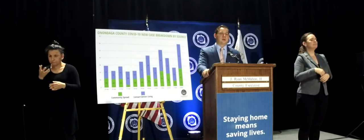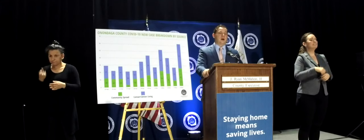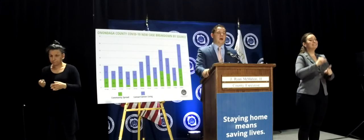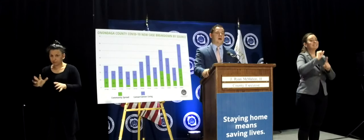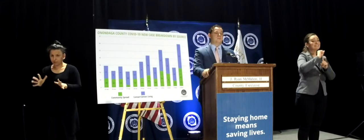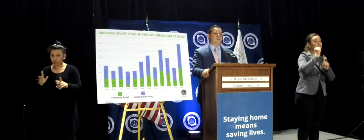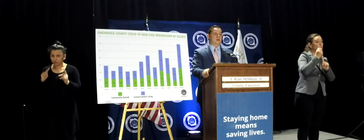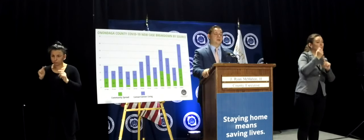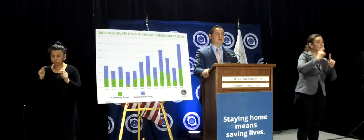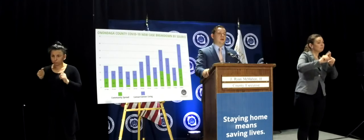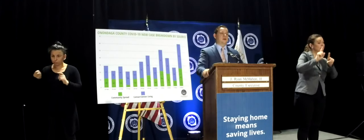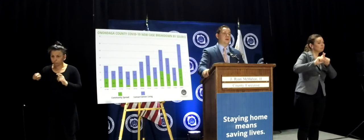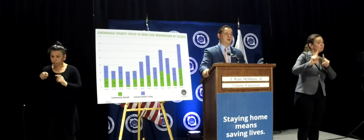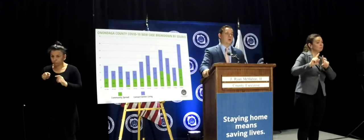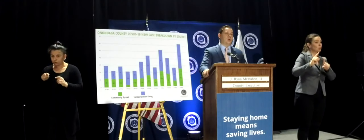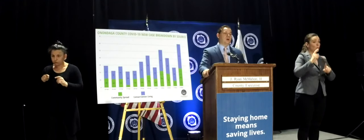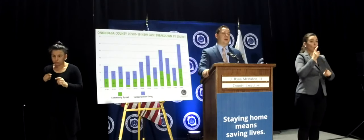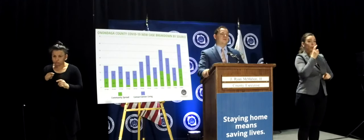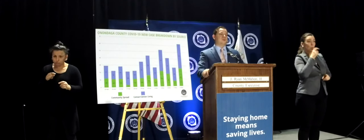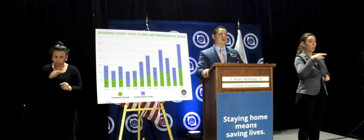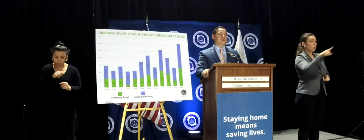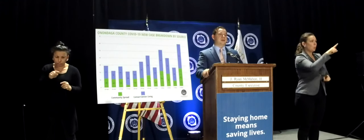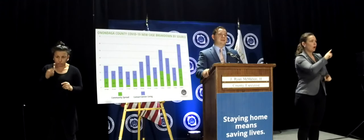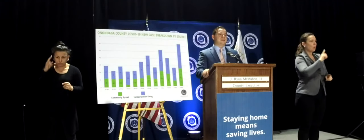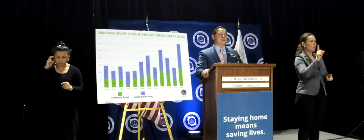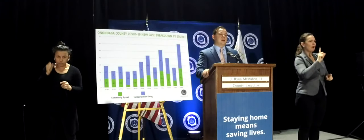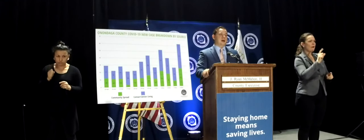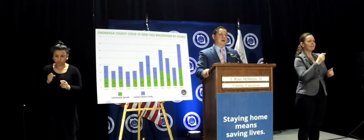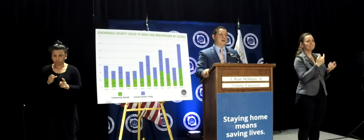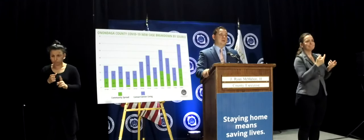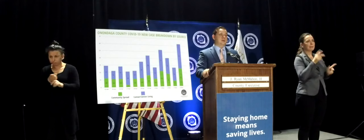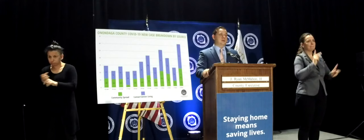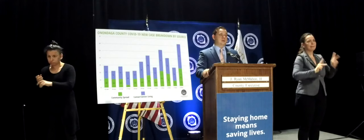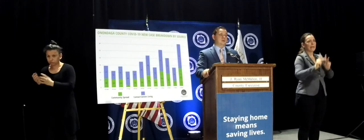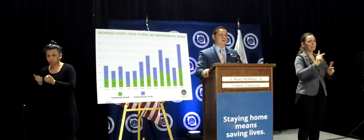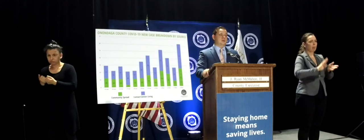testing. And then, or if there is